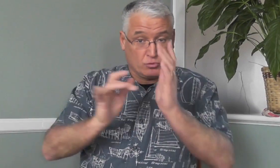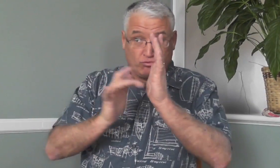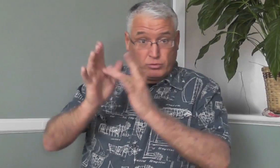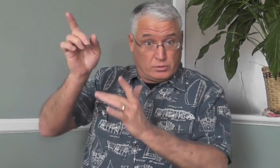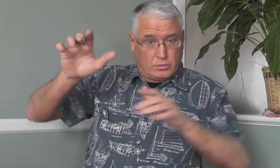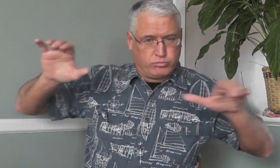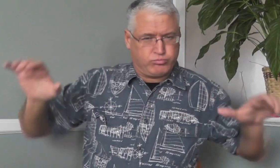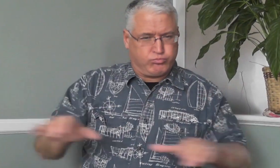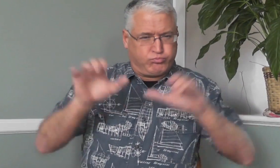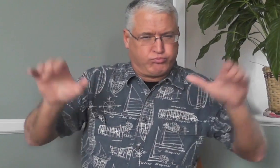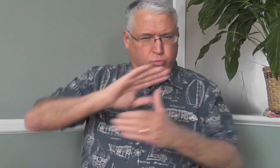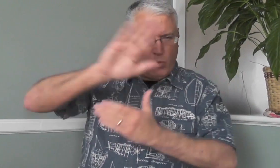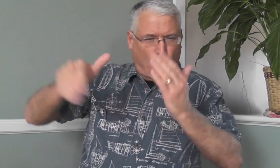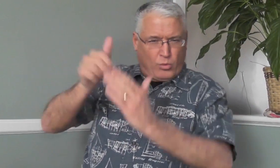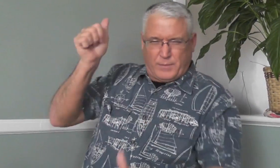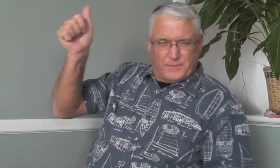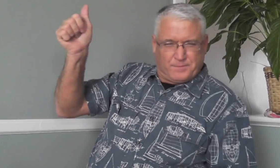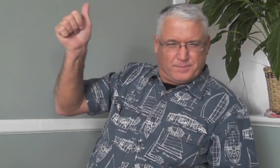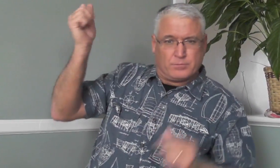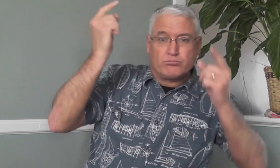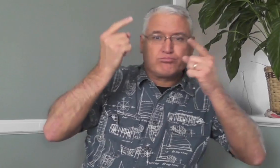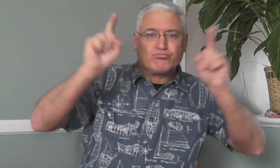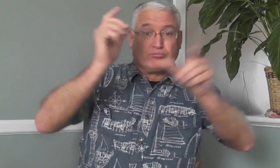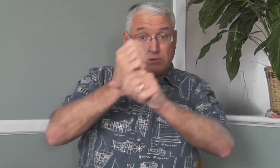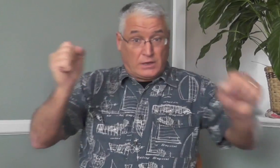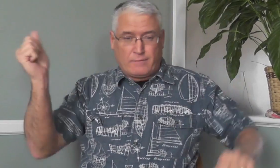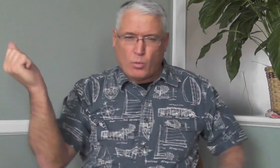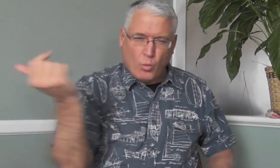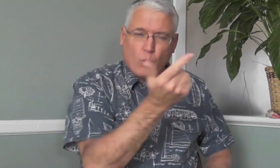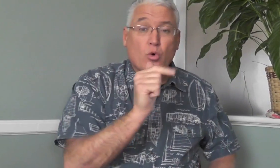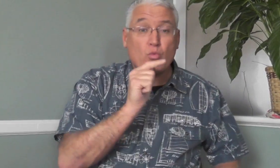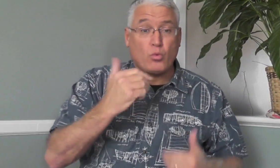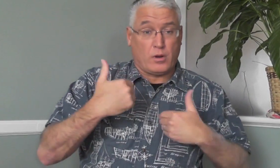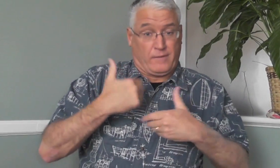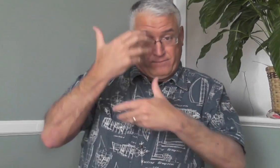also preached that Jesus did all the work himself to save all